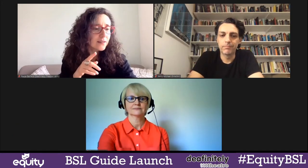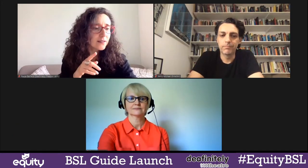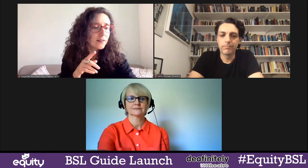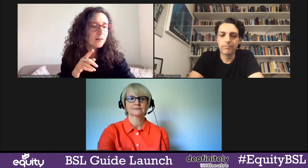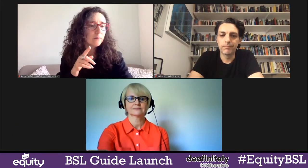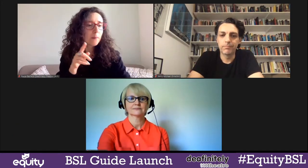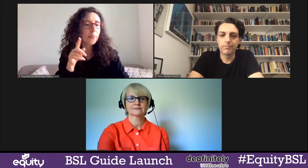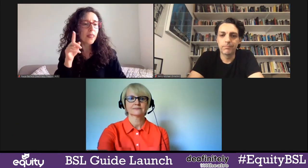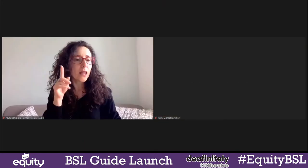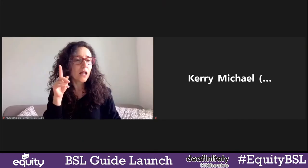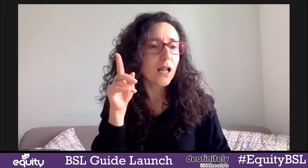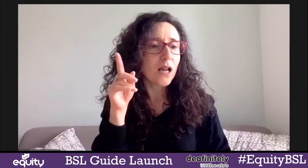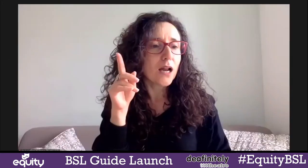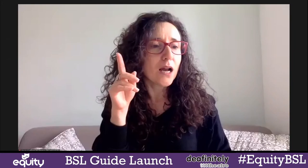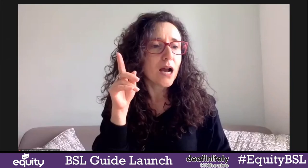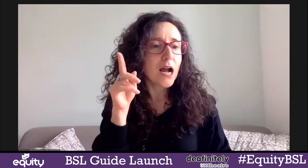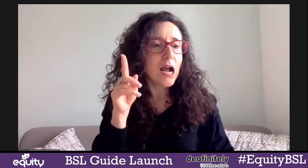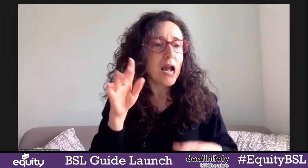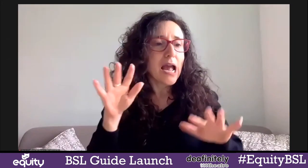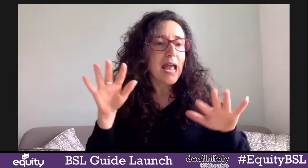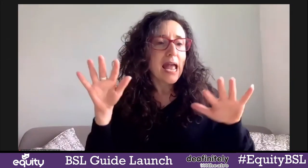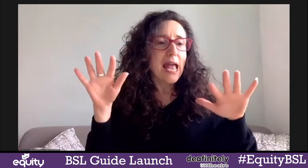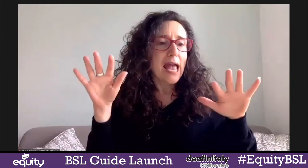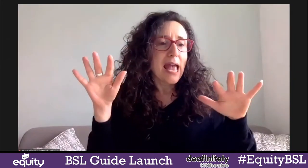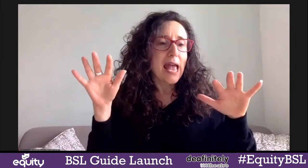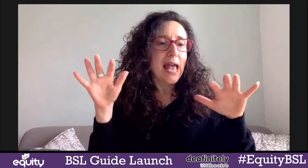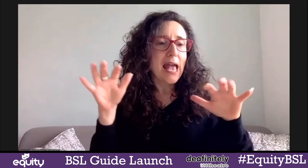turn now to the next question.